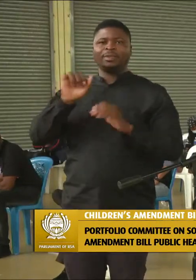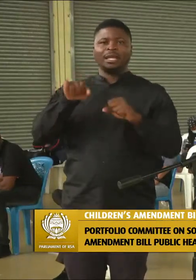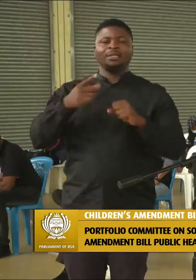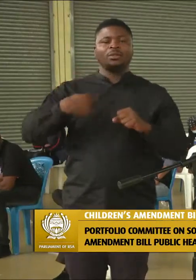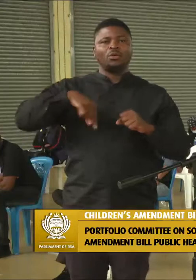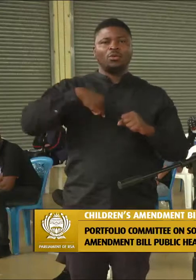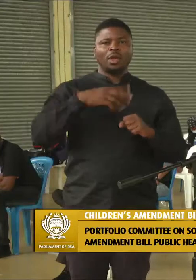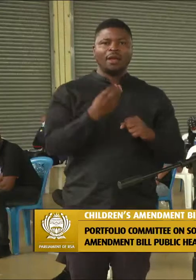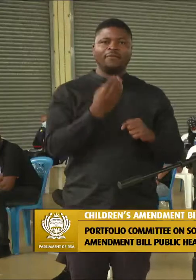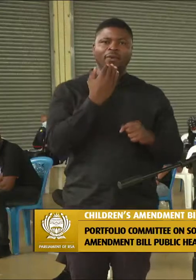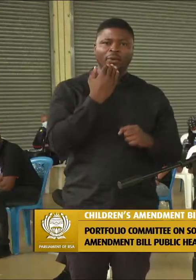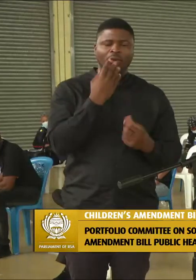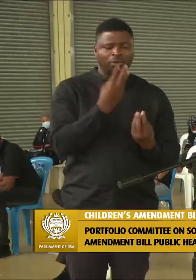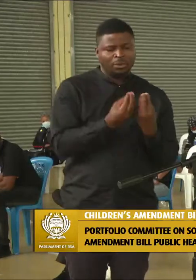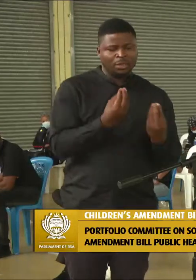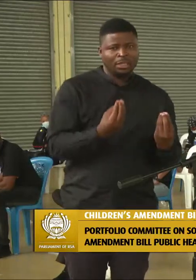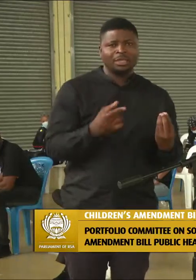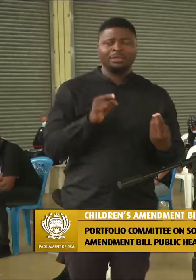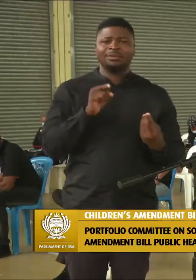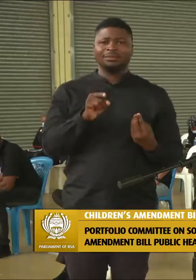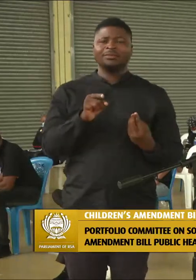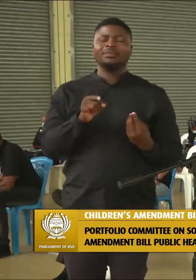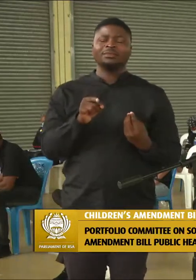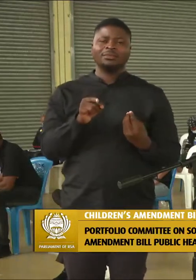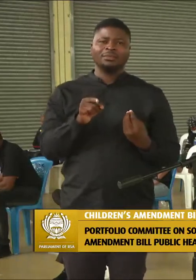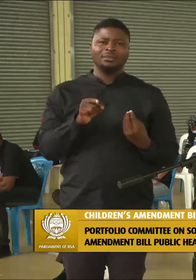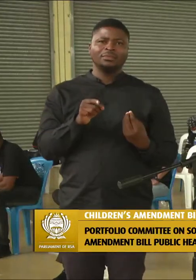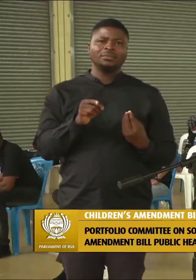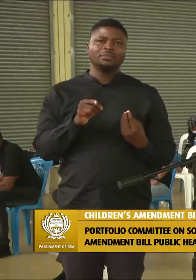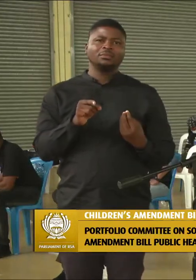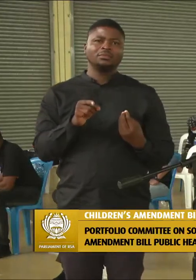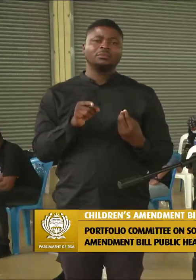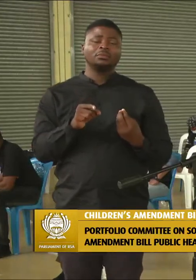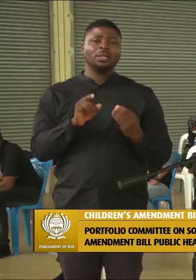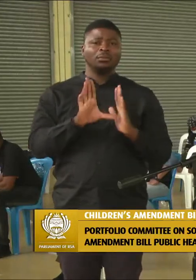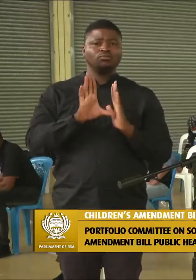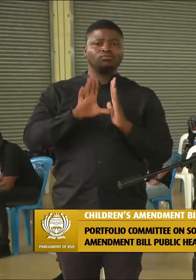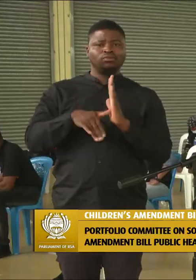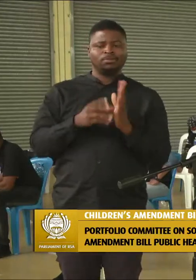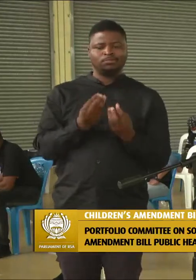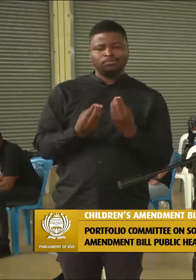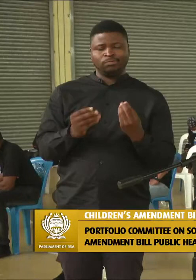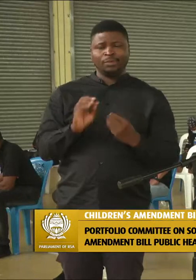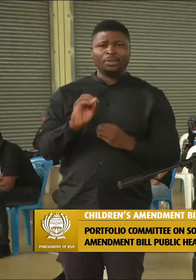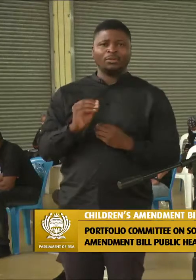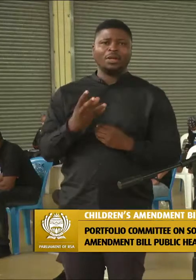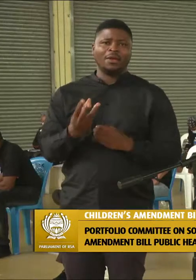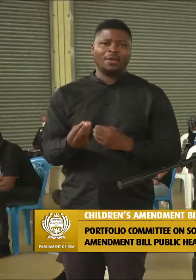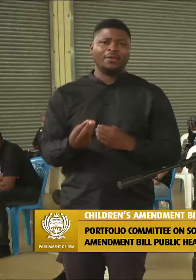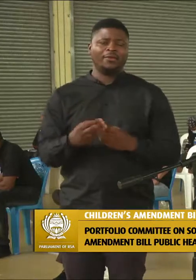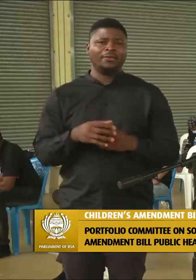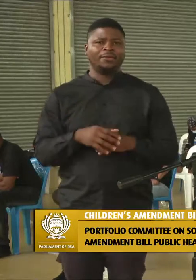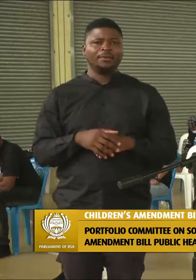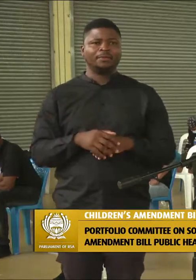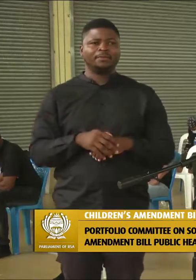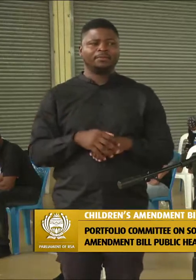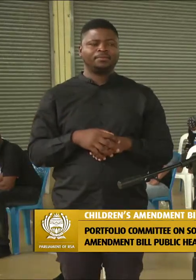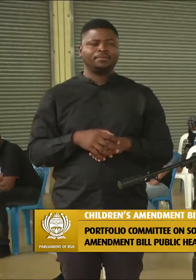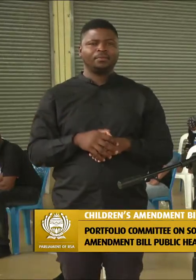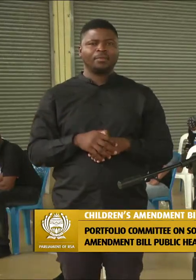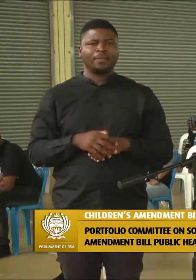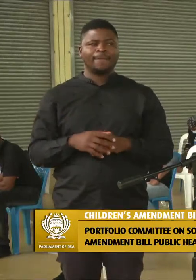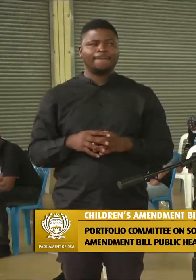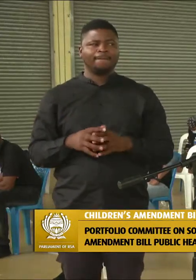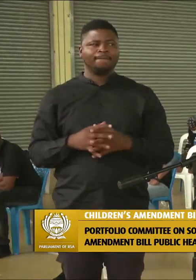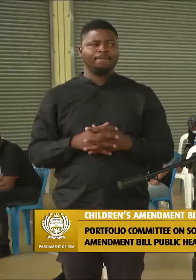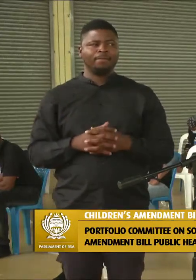Sinabantwana abakhubazekile. Our problem is that we have disabled children in ECDs. Labantwana